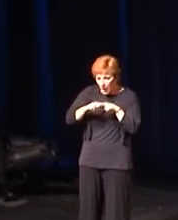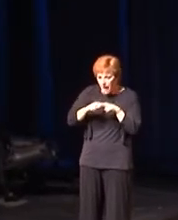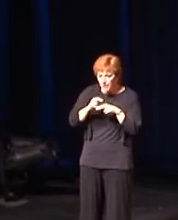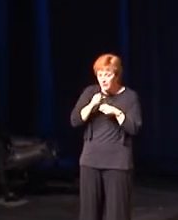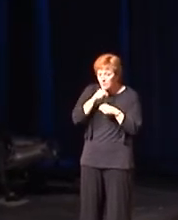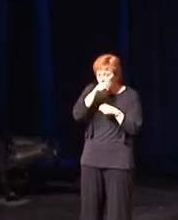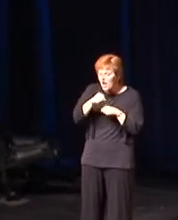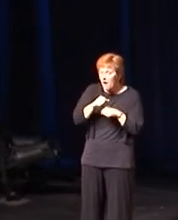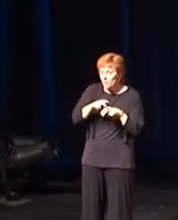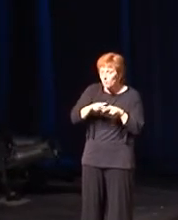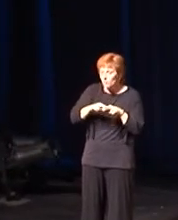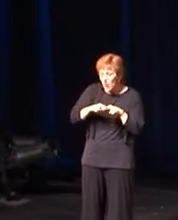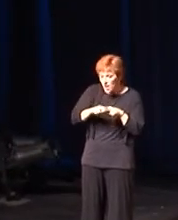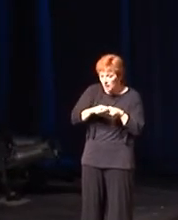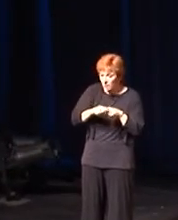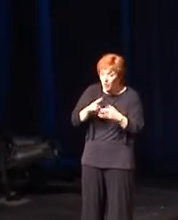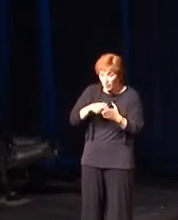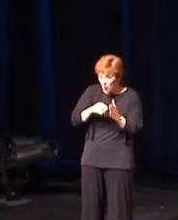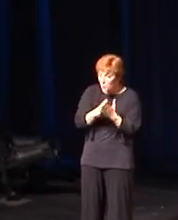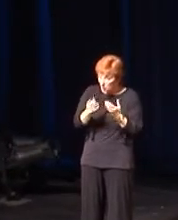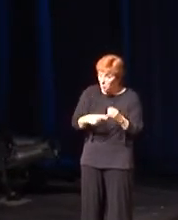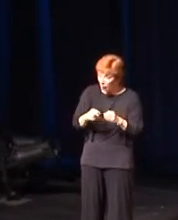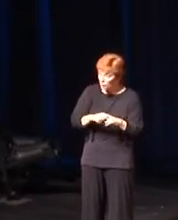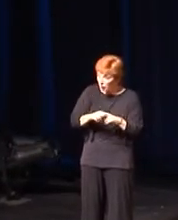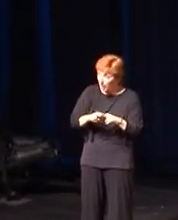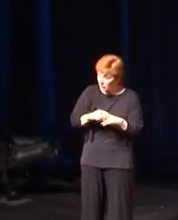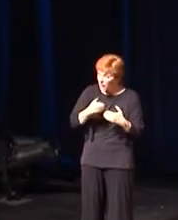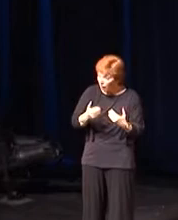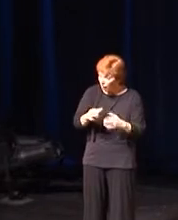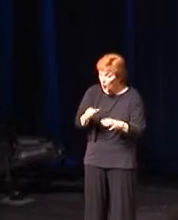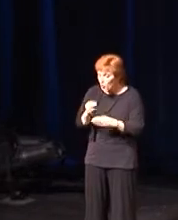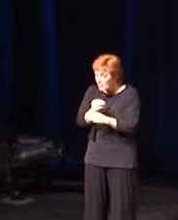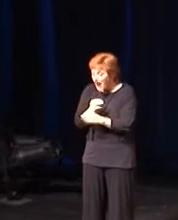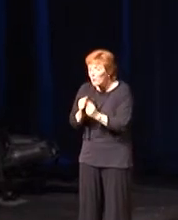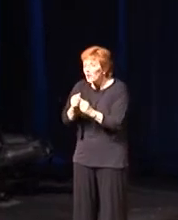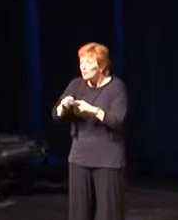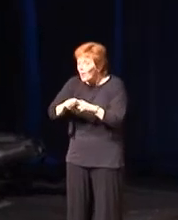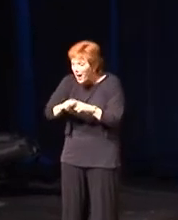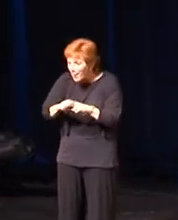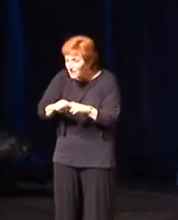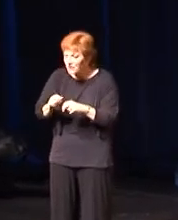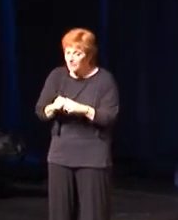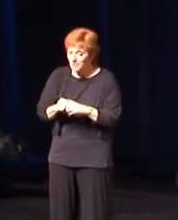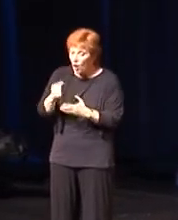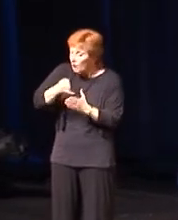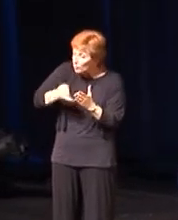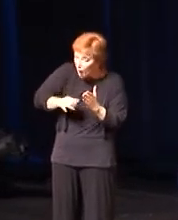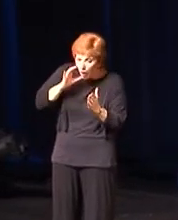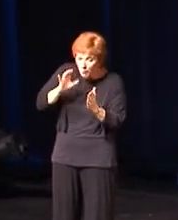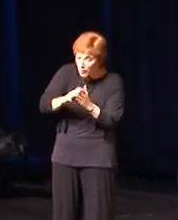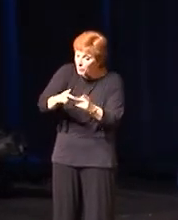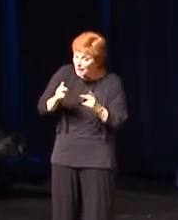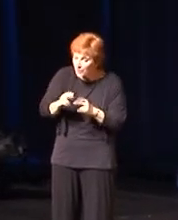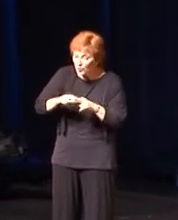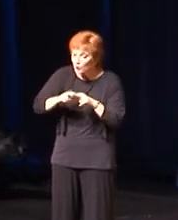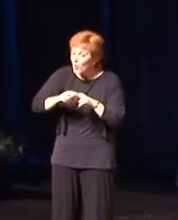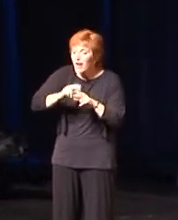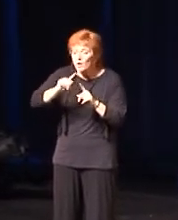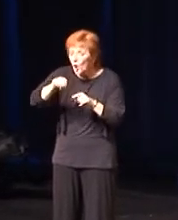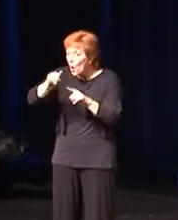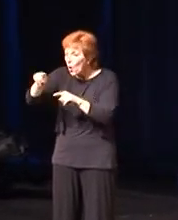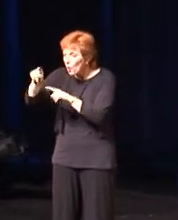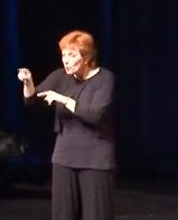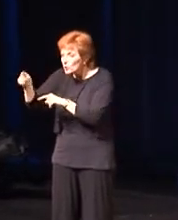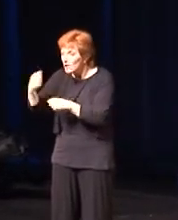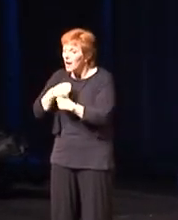loves trains. Well, let's read a book about trains. Let's do math with trains. Let's draw pictures of places where the train goes.